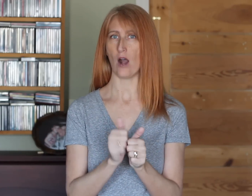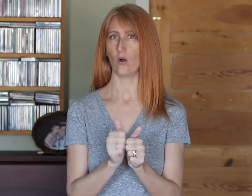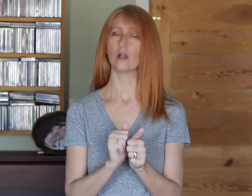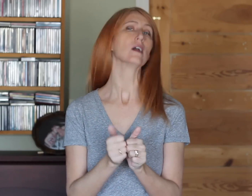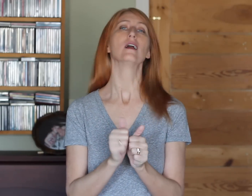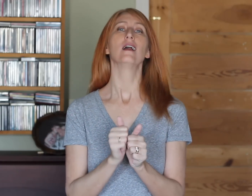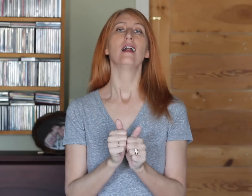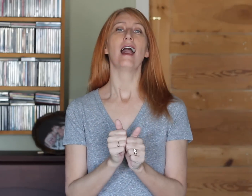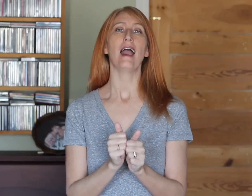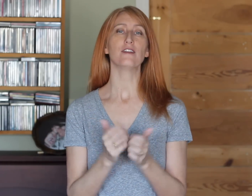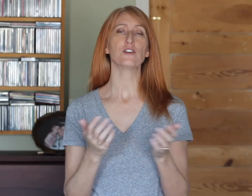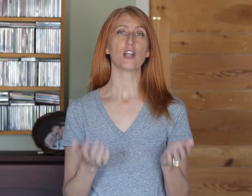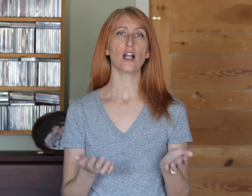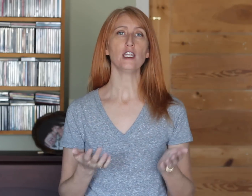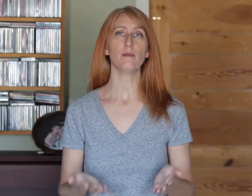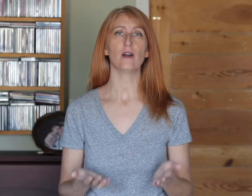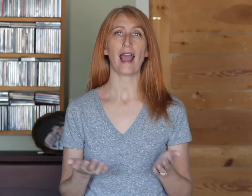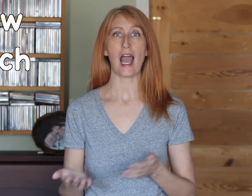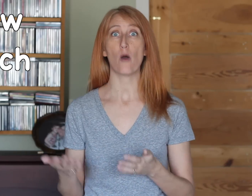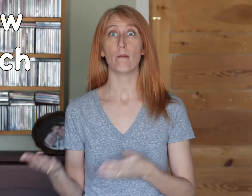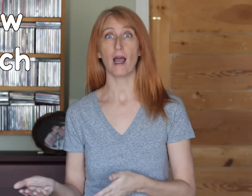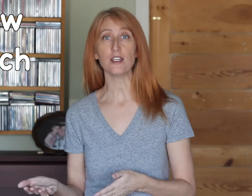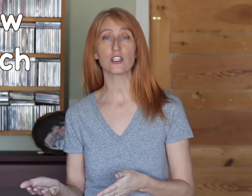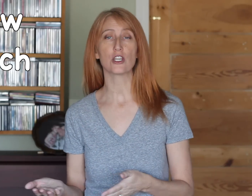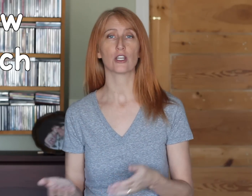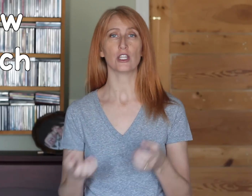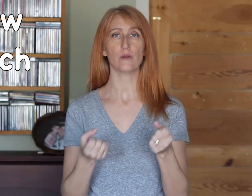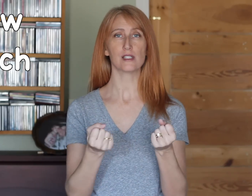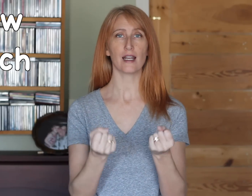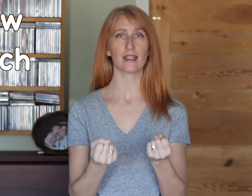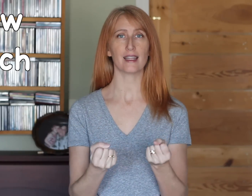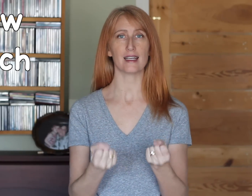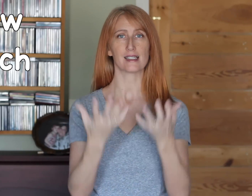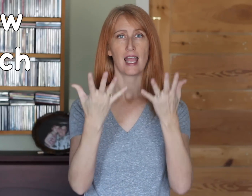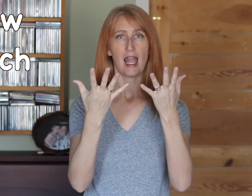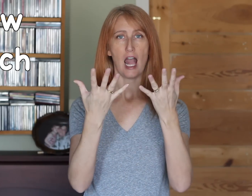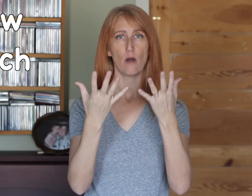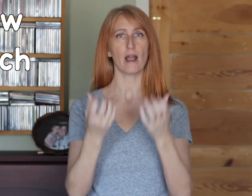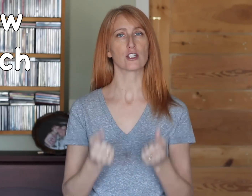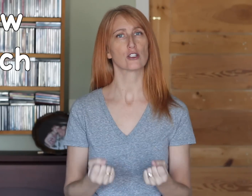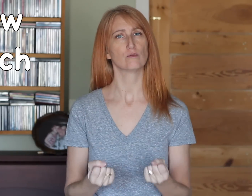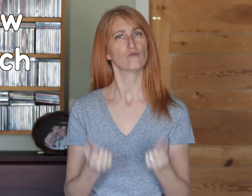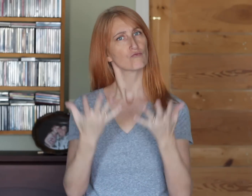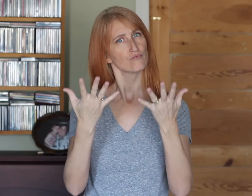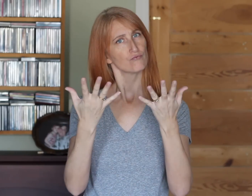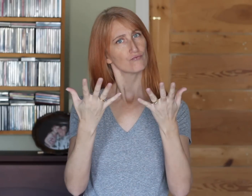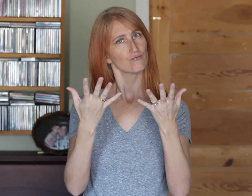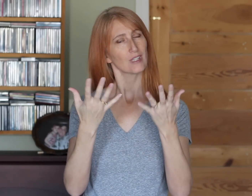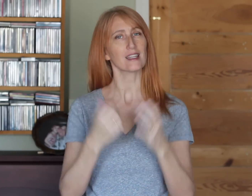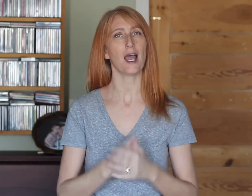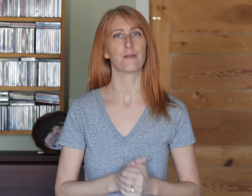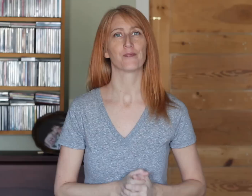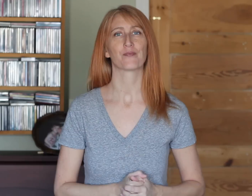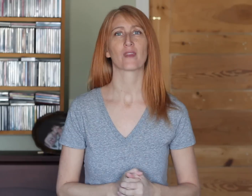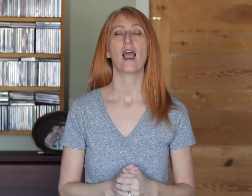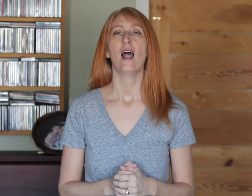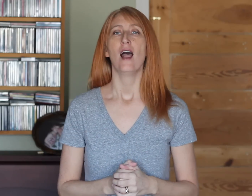how. And if you're talking about how much, you would sign it like this, how much, like that.